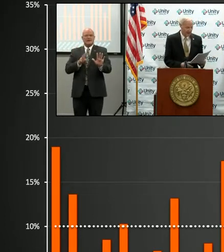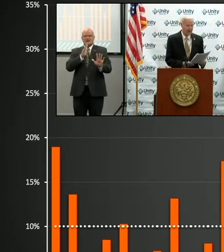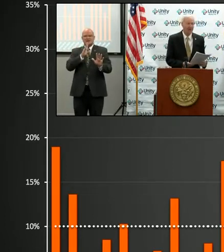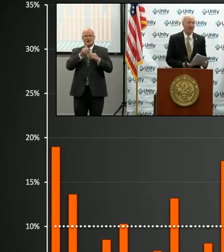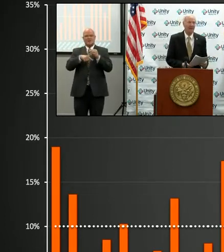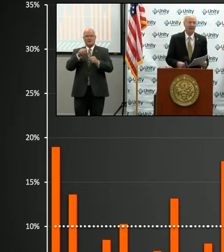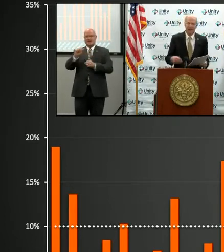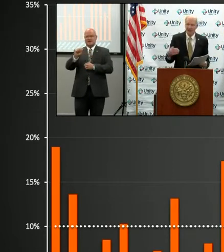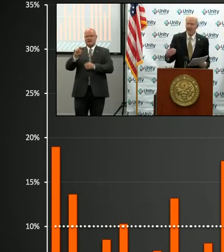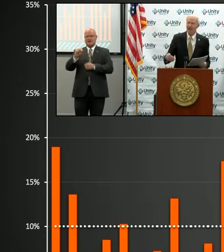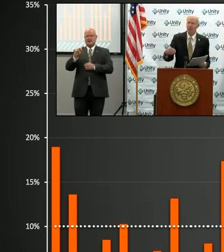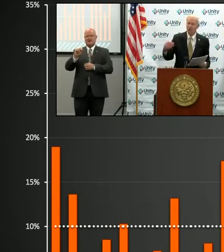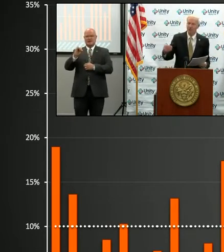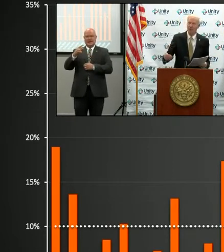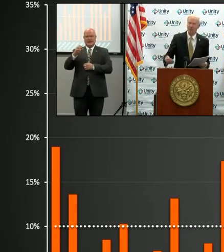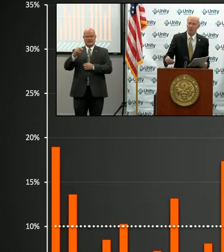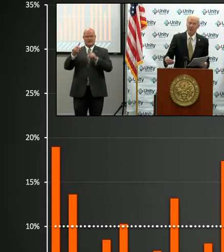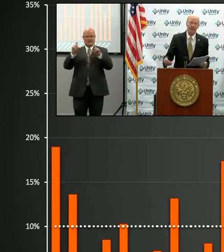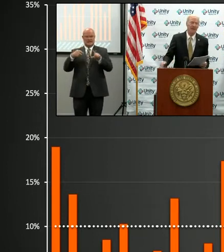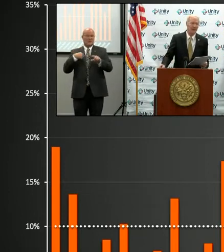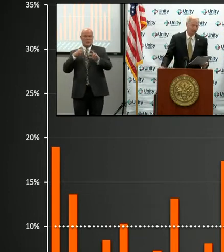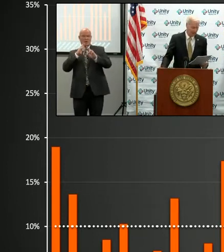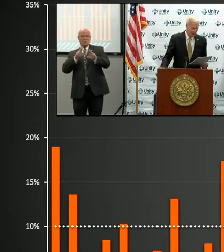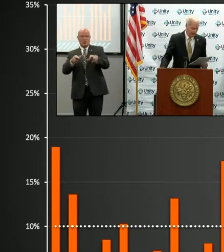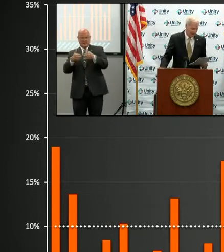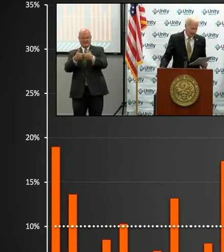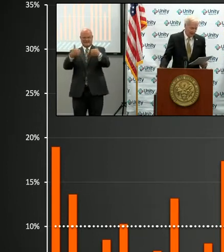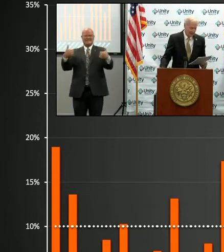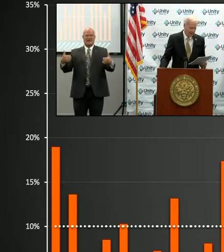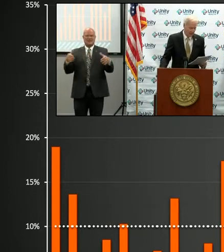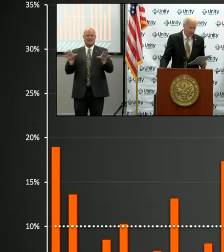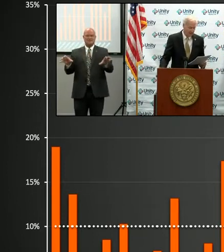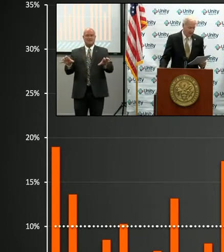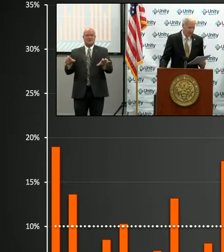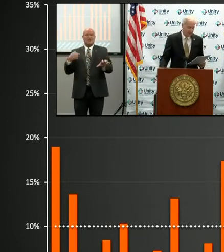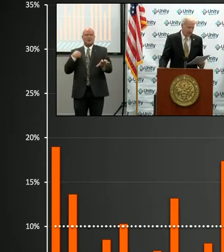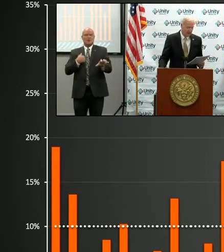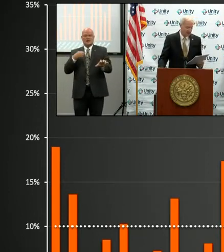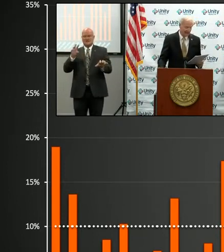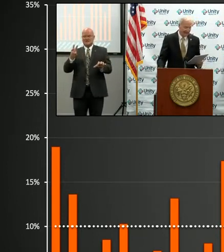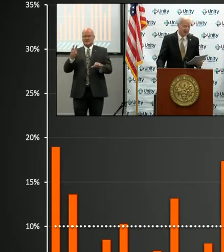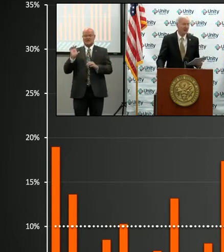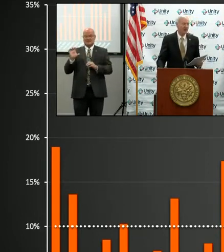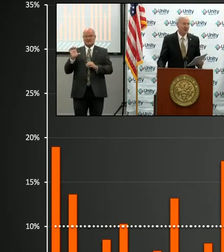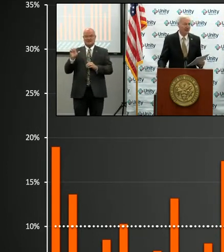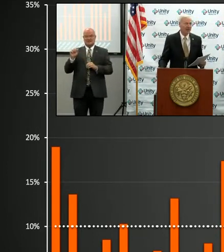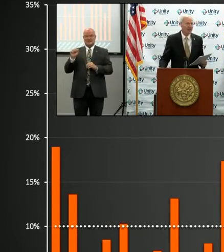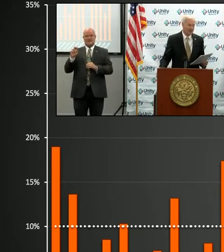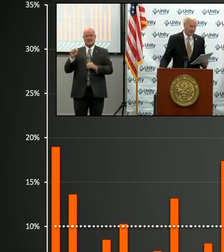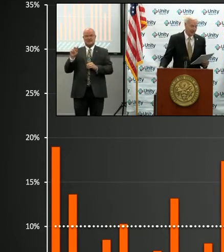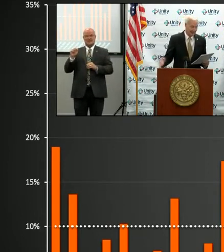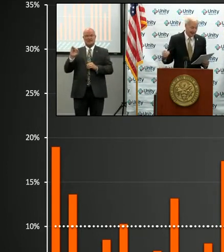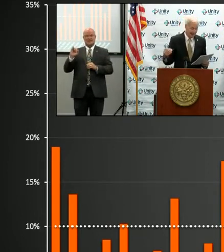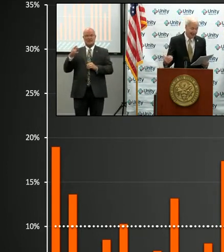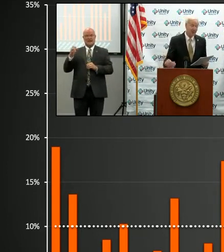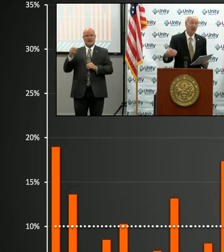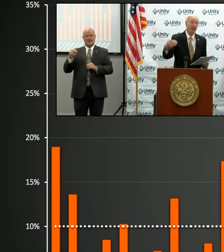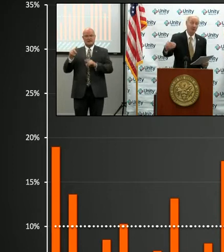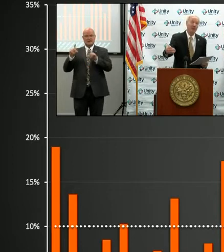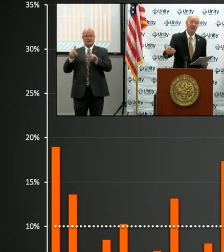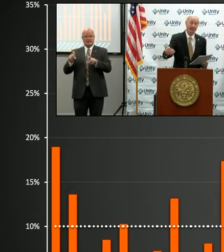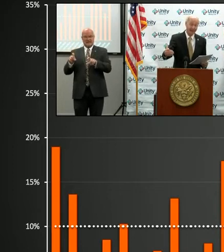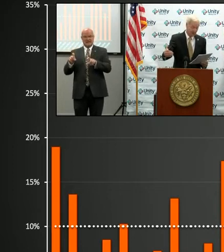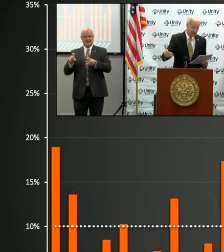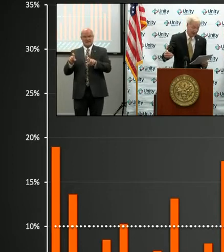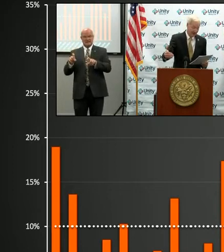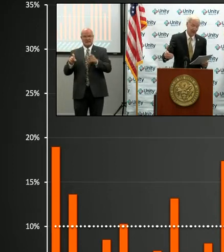antigen test. I indicated we're going to be reporting these separately. And so we have 600 antigen tests in addition